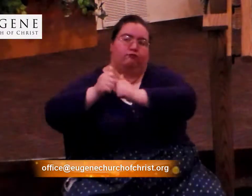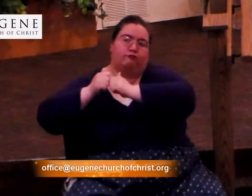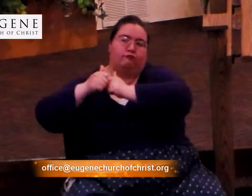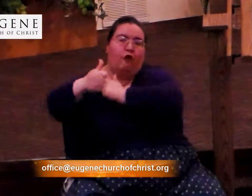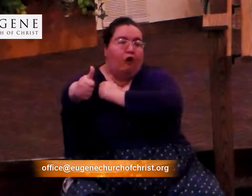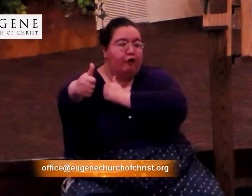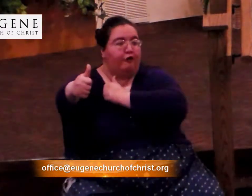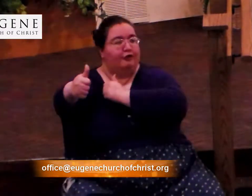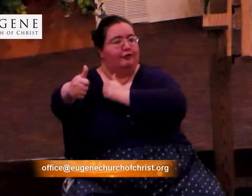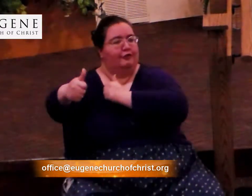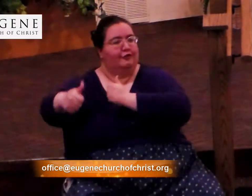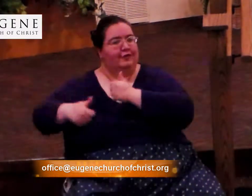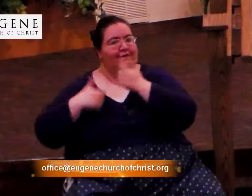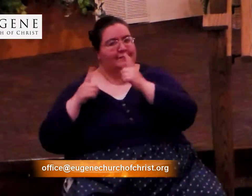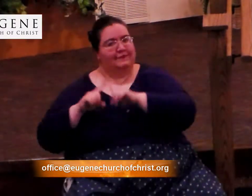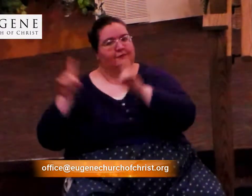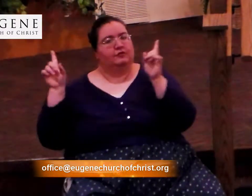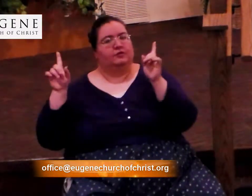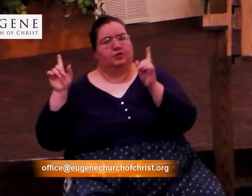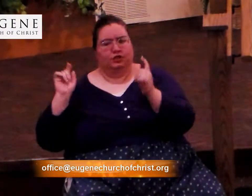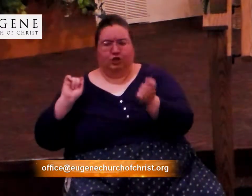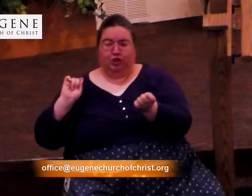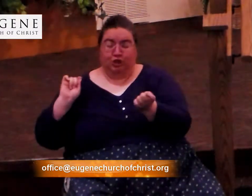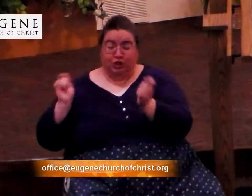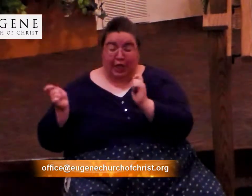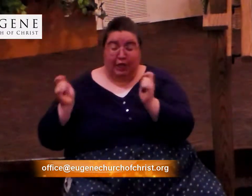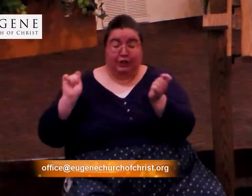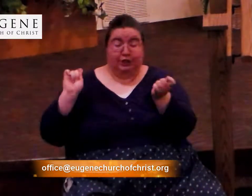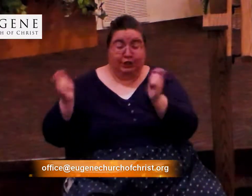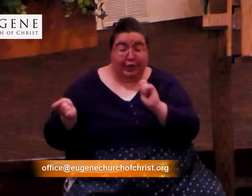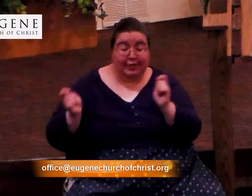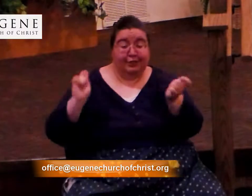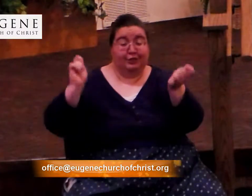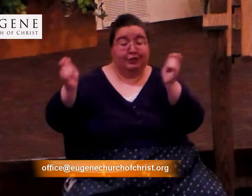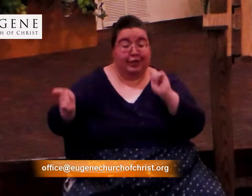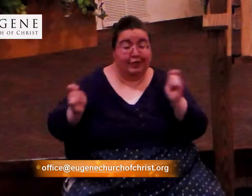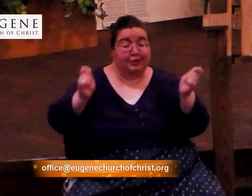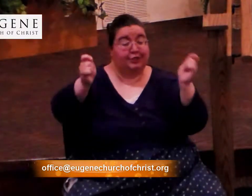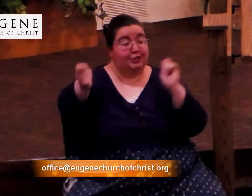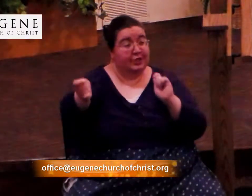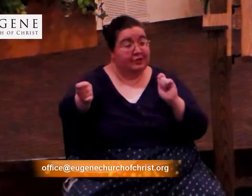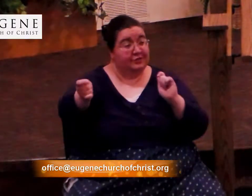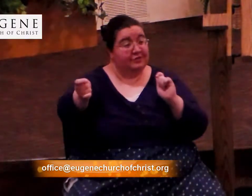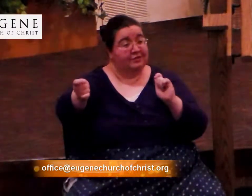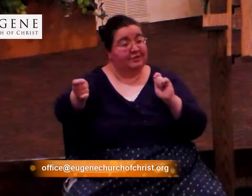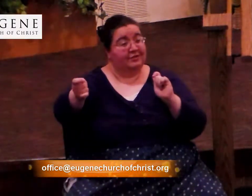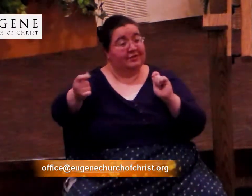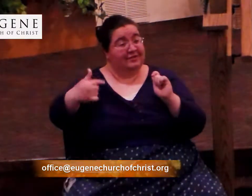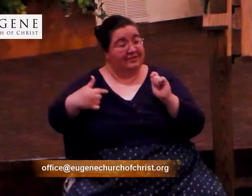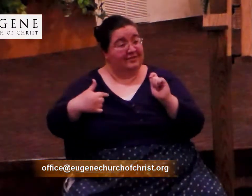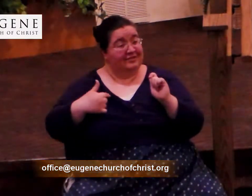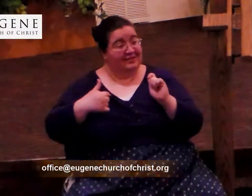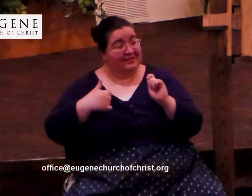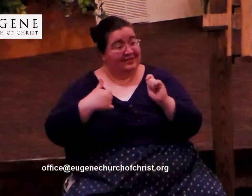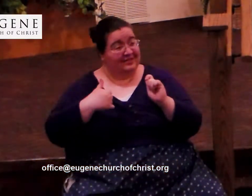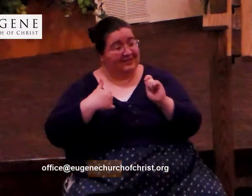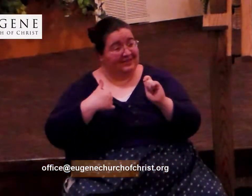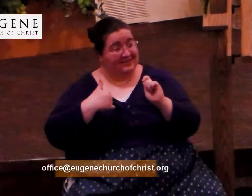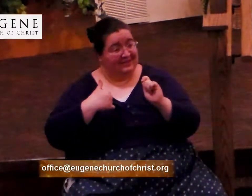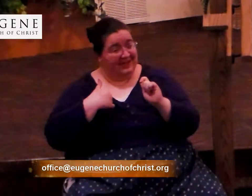And everything begins to change a little bit, and I will call on all of us to continue to remember. Now, I